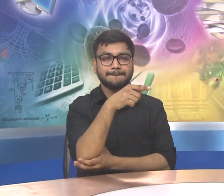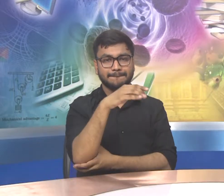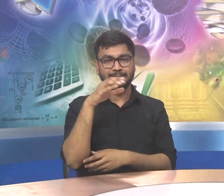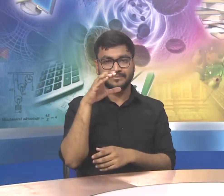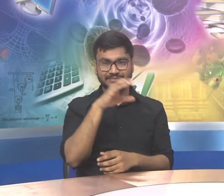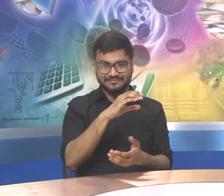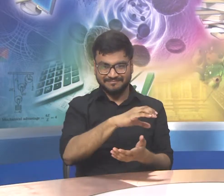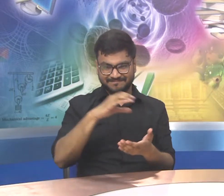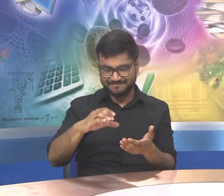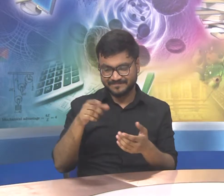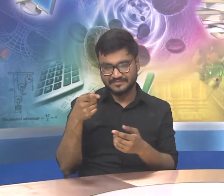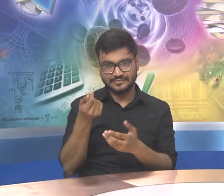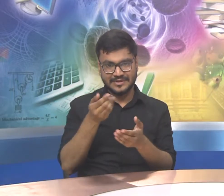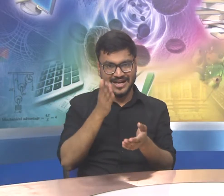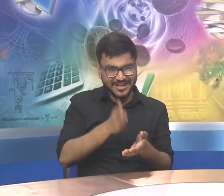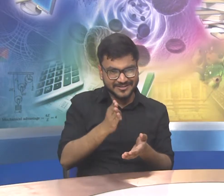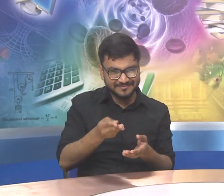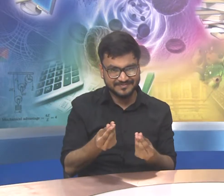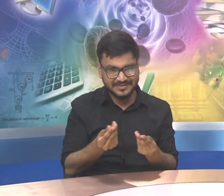First we will look what is cash credit.